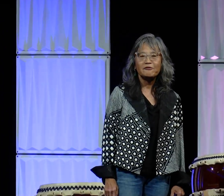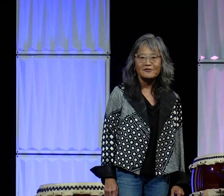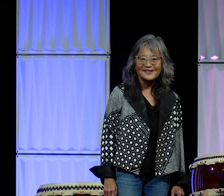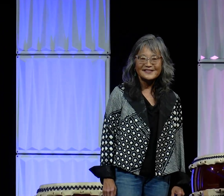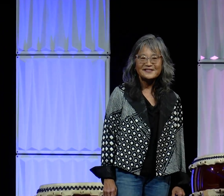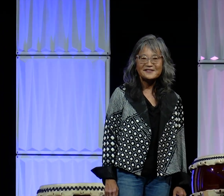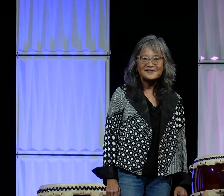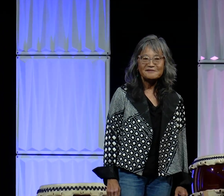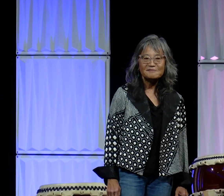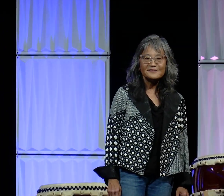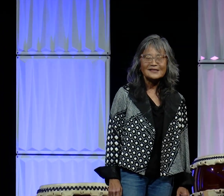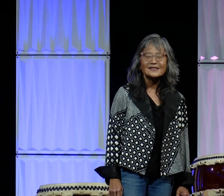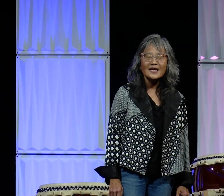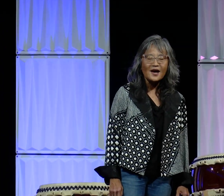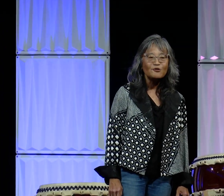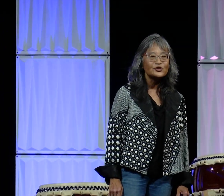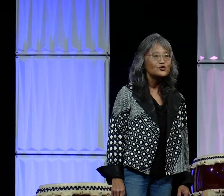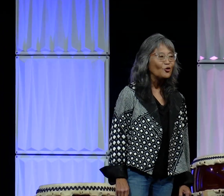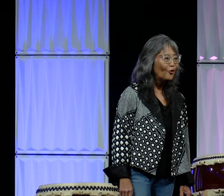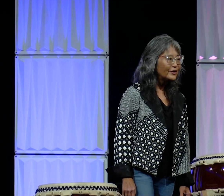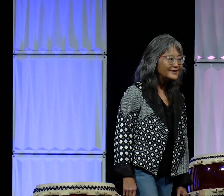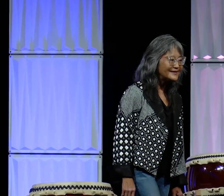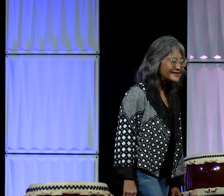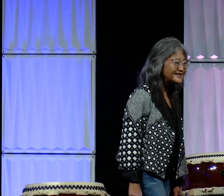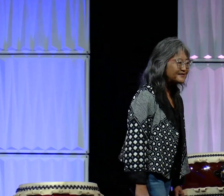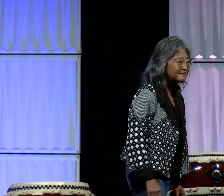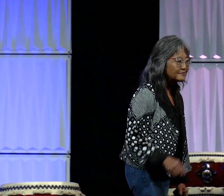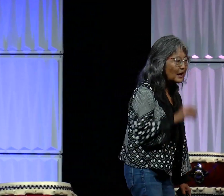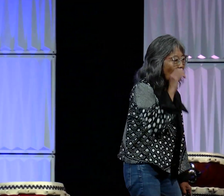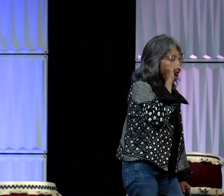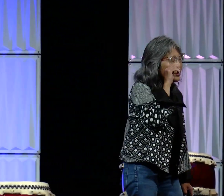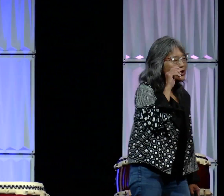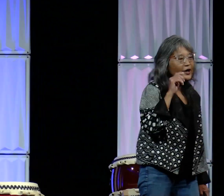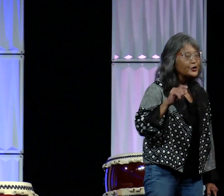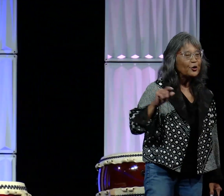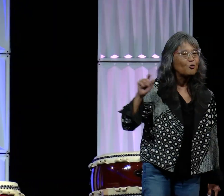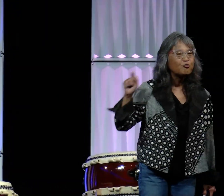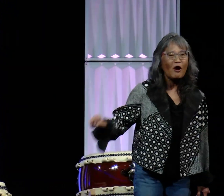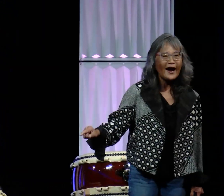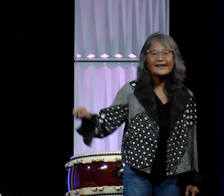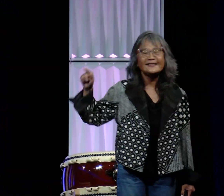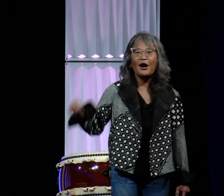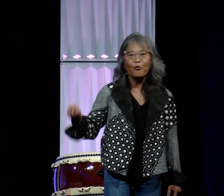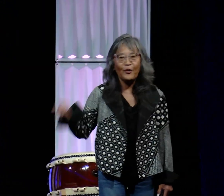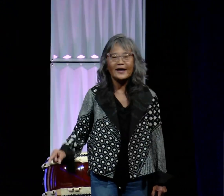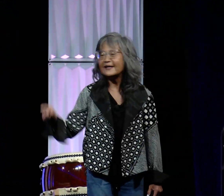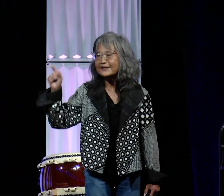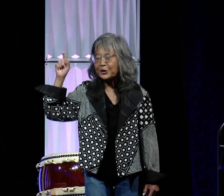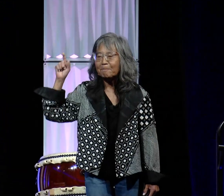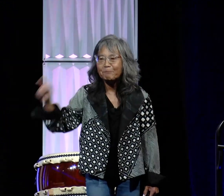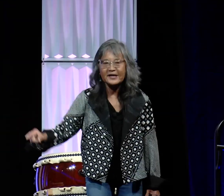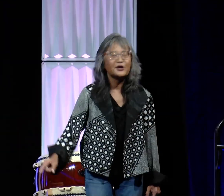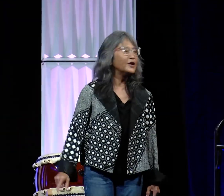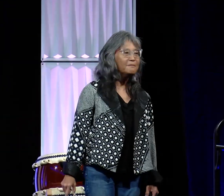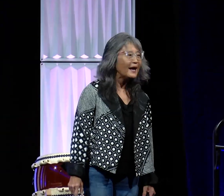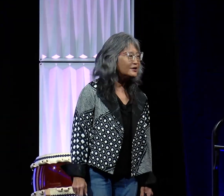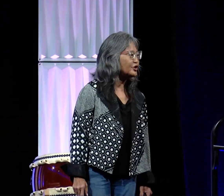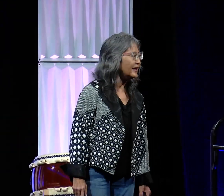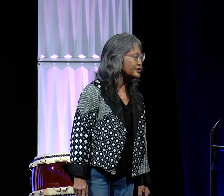laugh and tell stories. We're not going to grind our way into